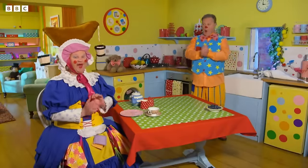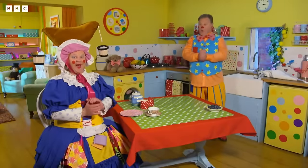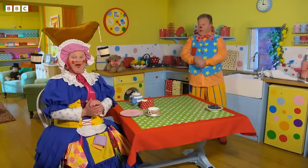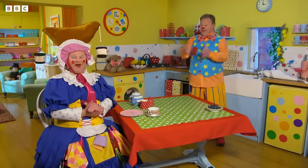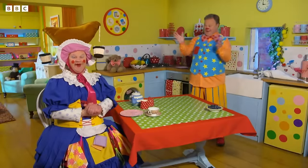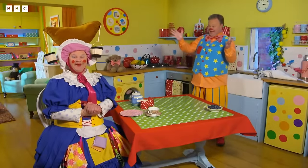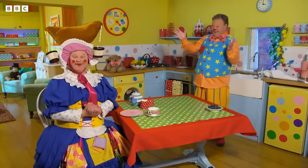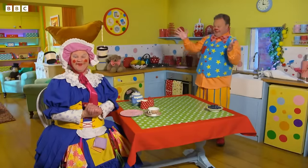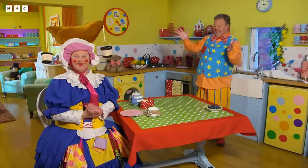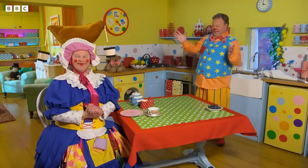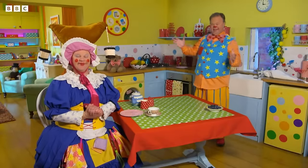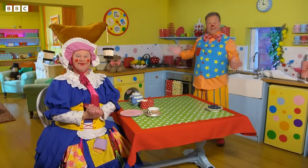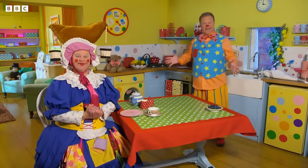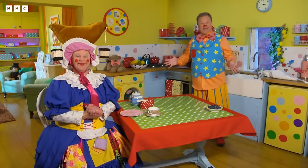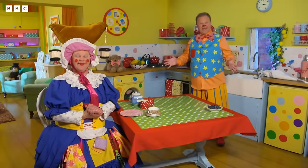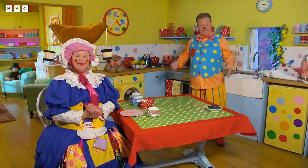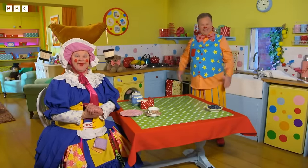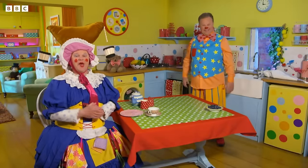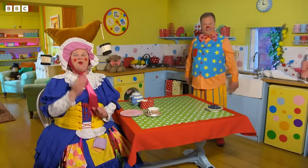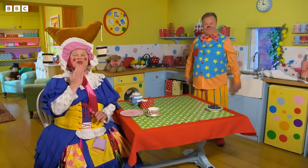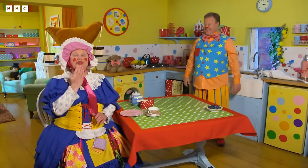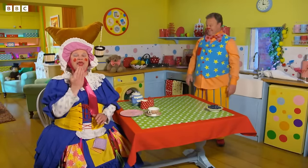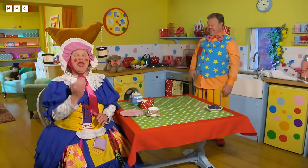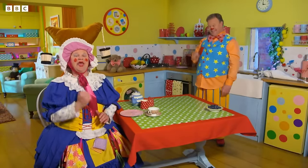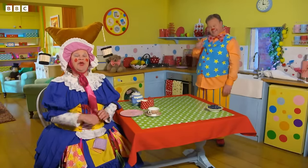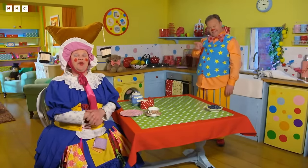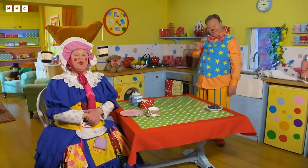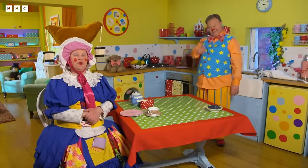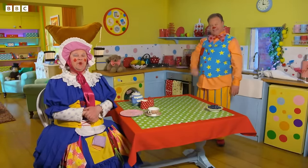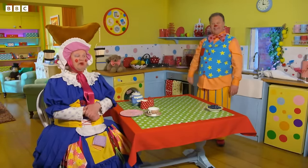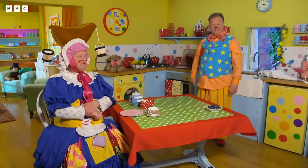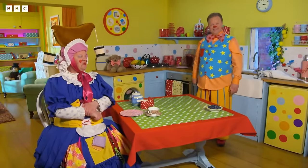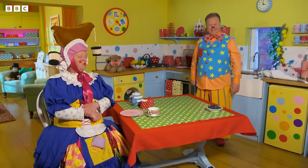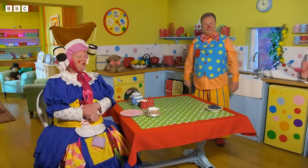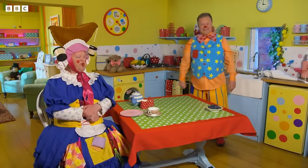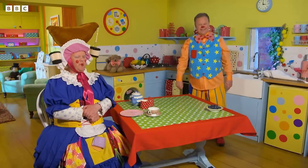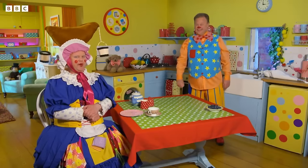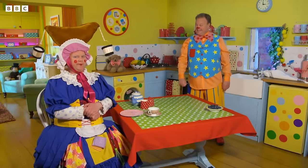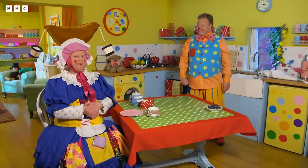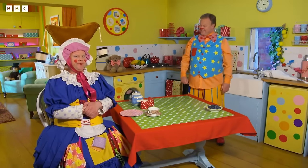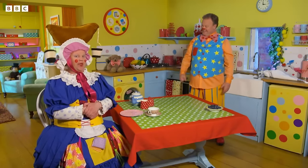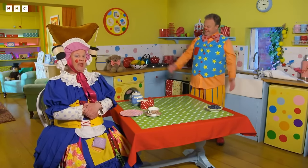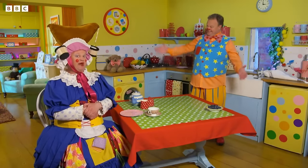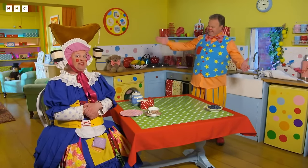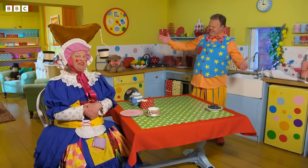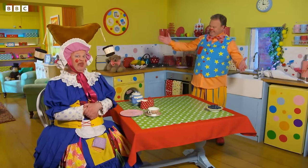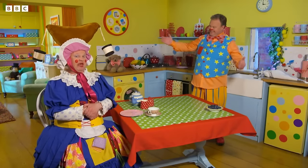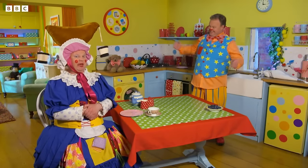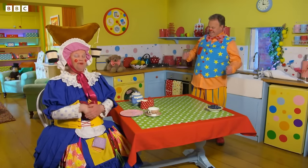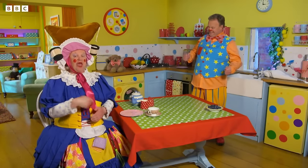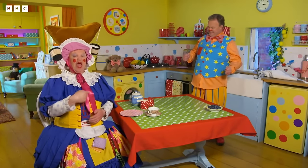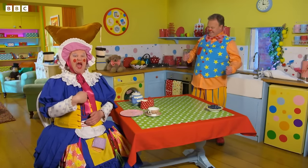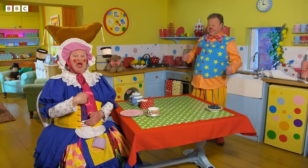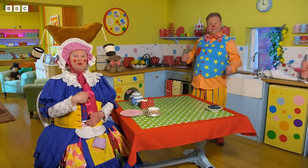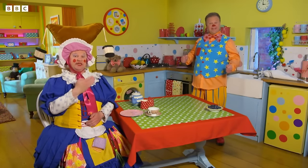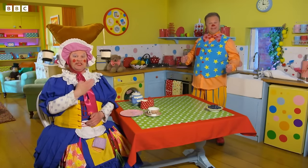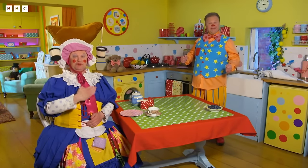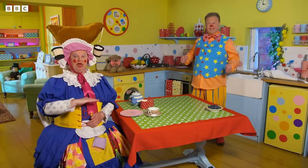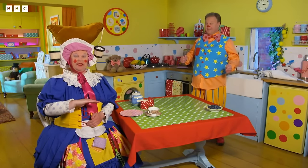Happy birthday, Aunt Polly. Oh, thank you. Although, I must say, I was